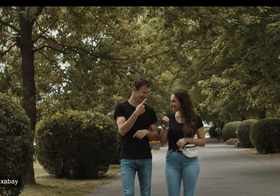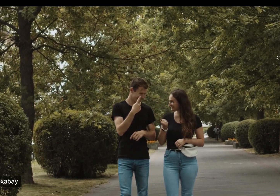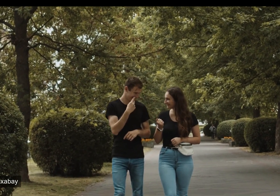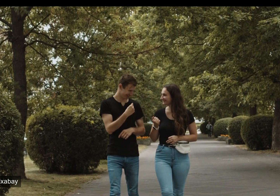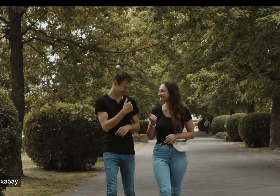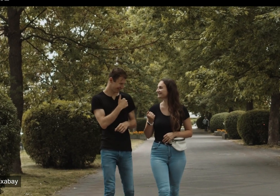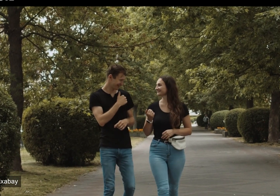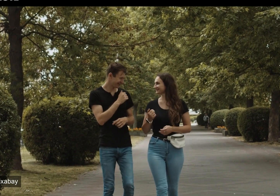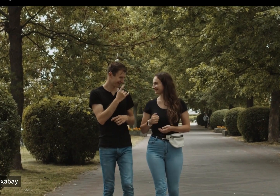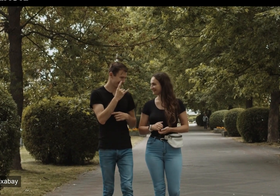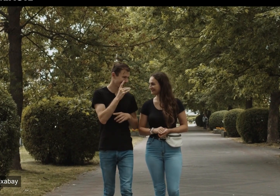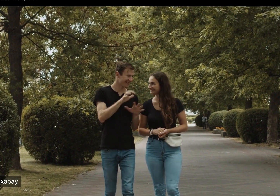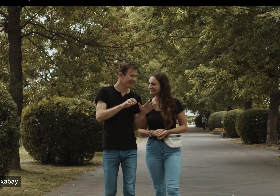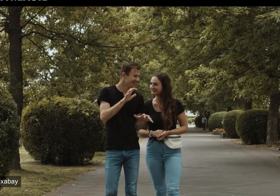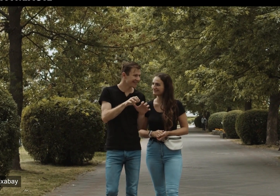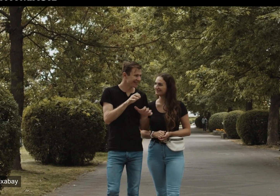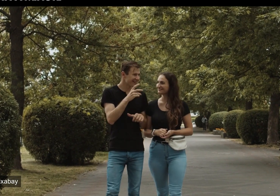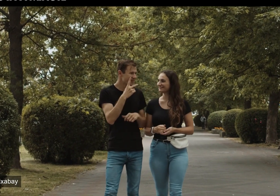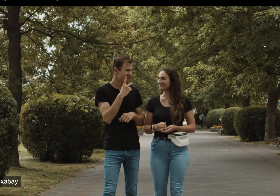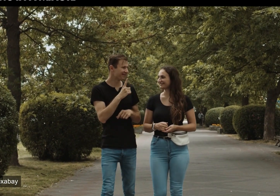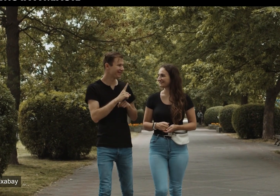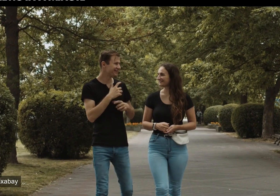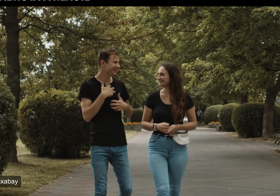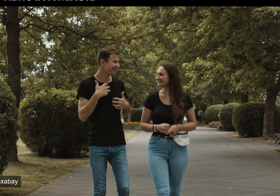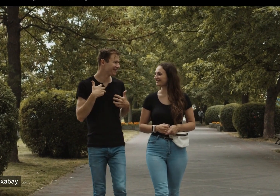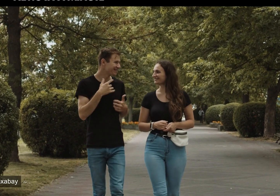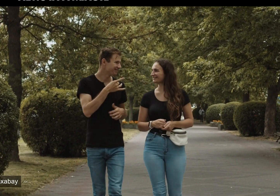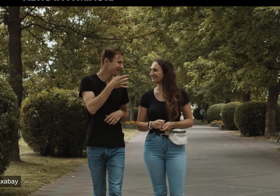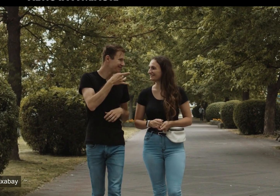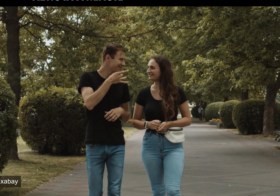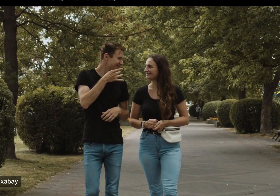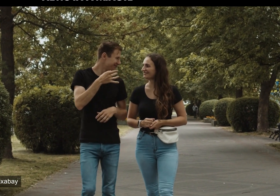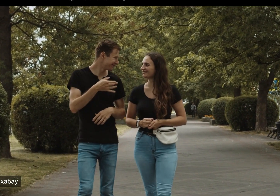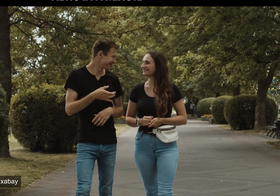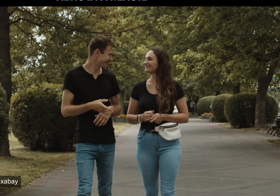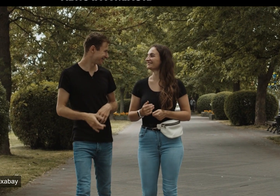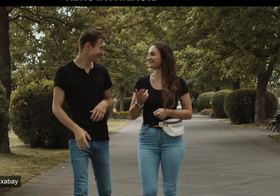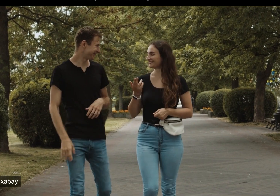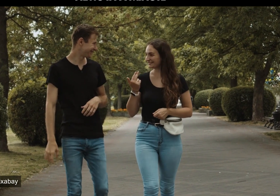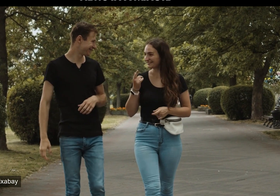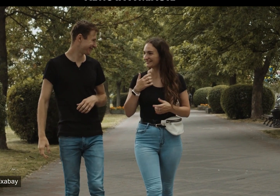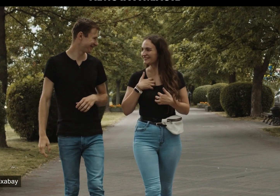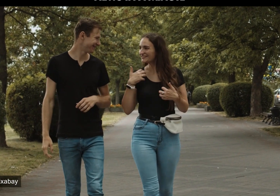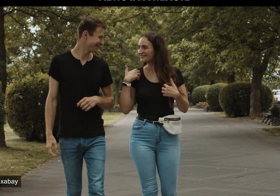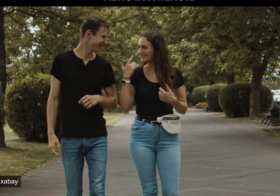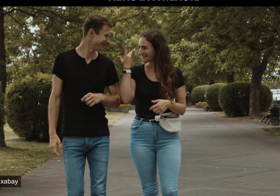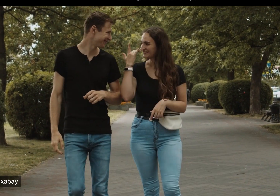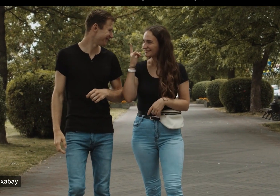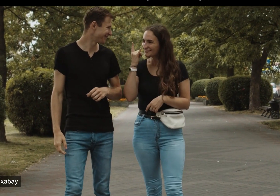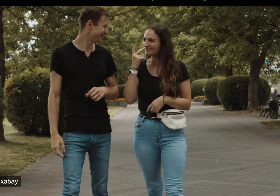was introduced to Parliament in January 2023. It is aimed at giving people who are deaf or who are hearing impaired equal protection